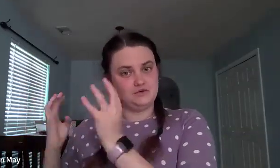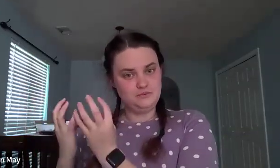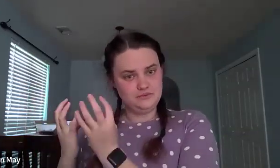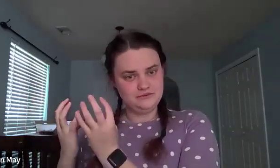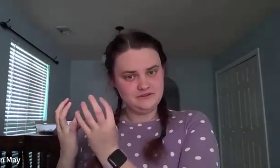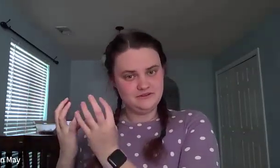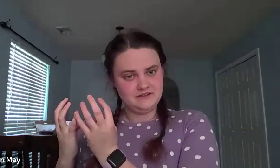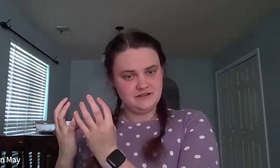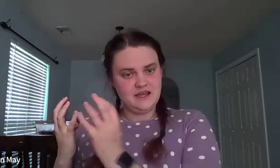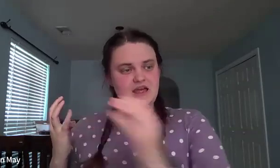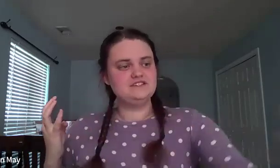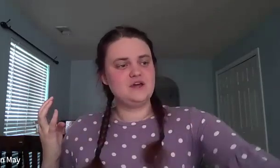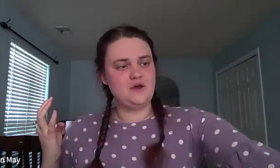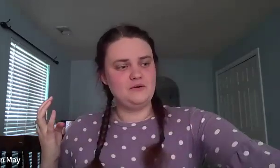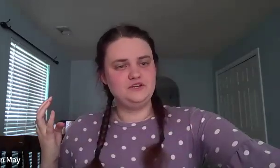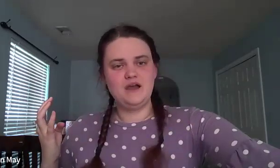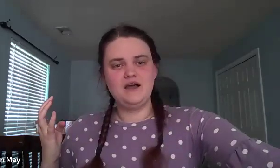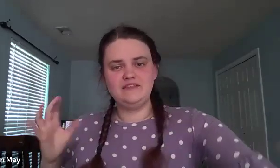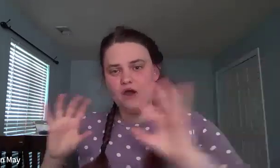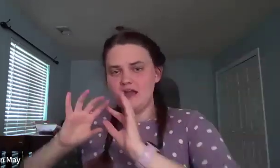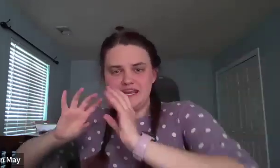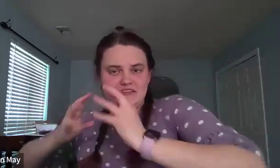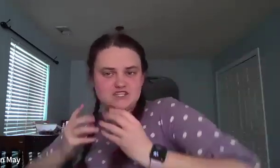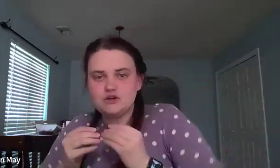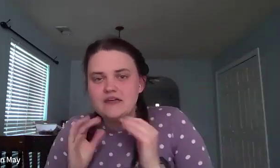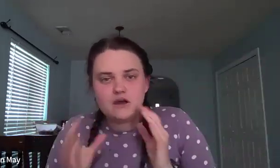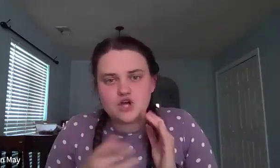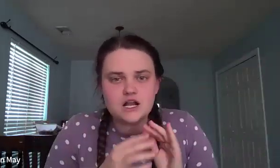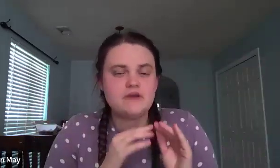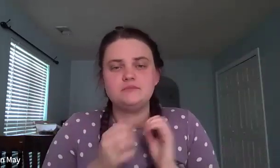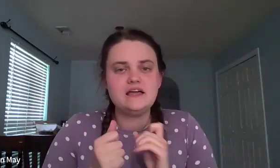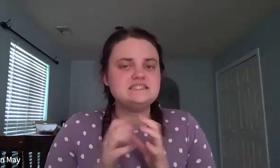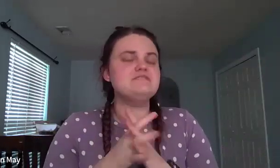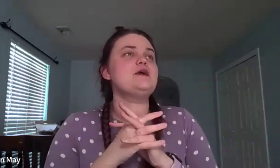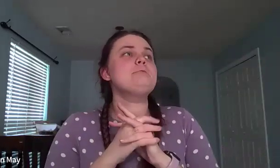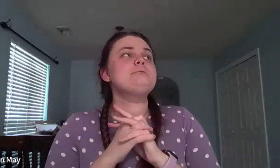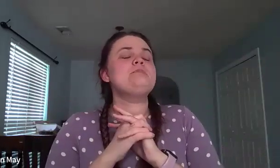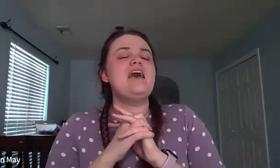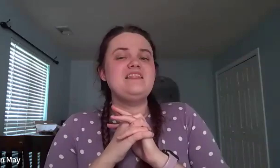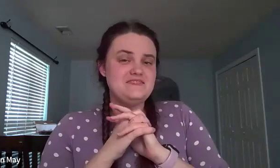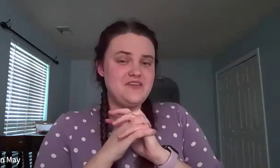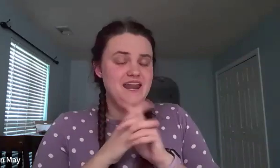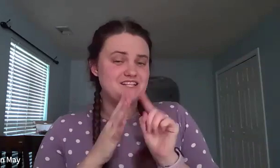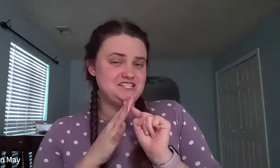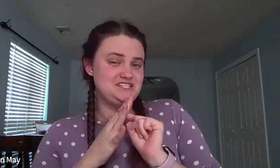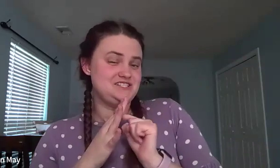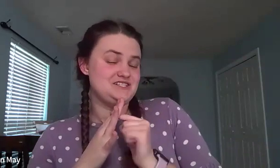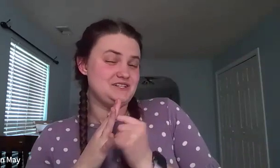group. So you know how like they all kind of get in that circle and they all talk about their plays and everything. That actually started